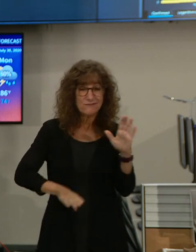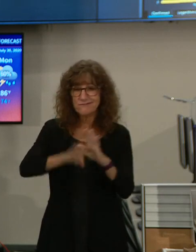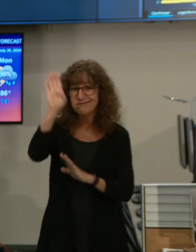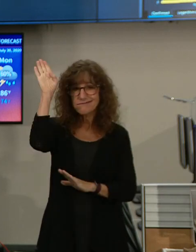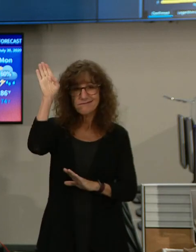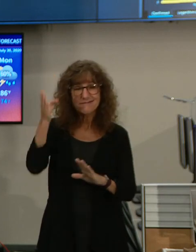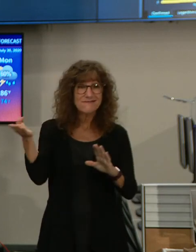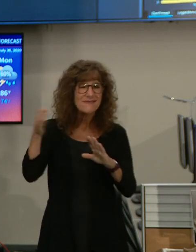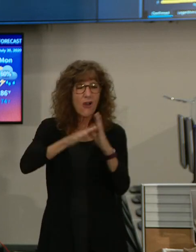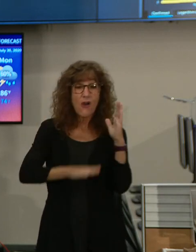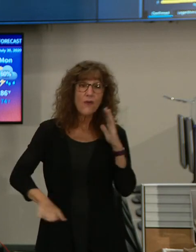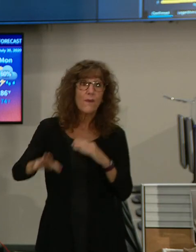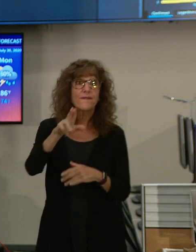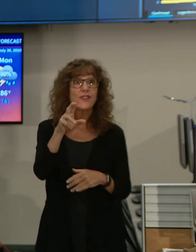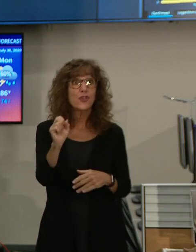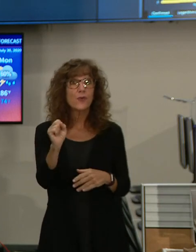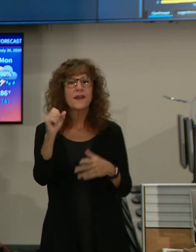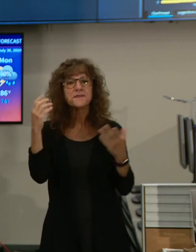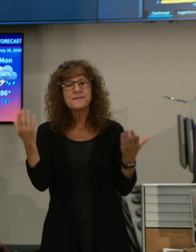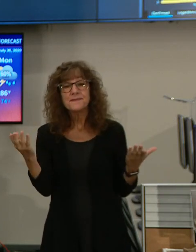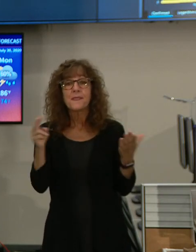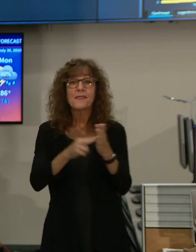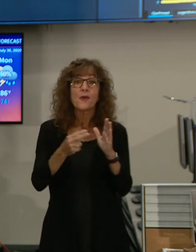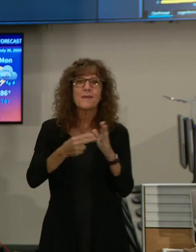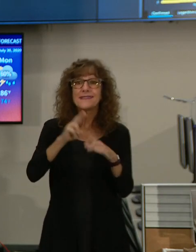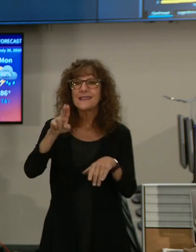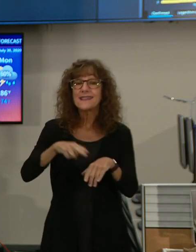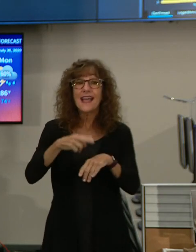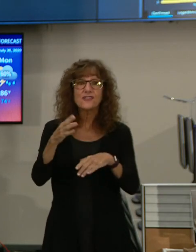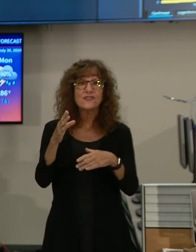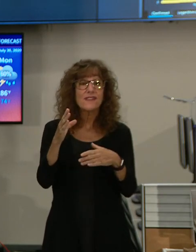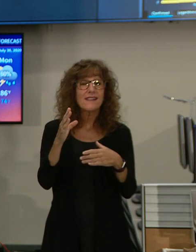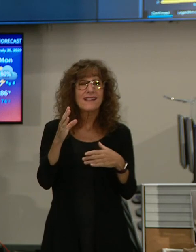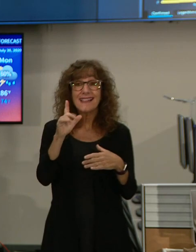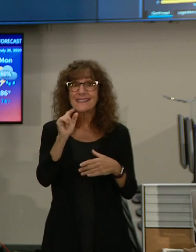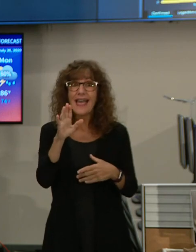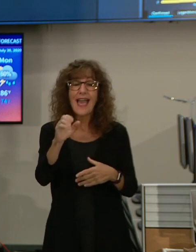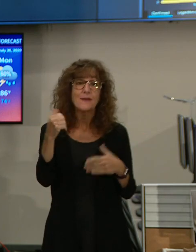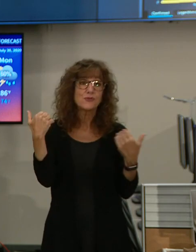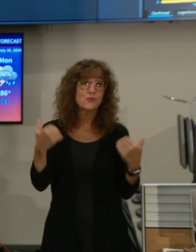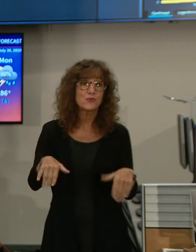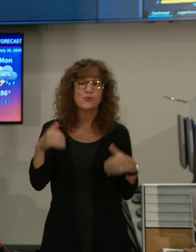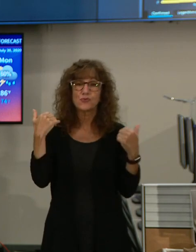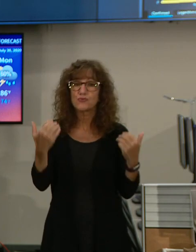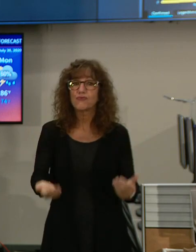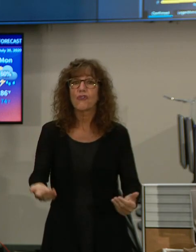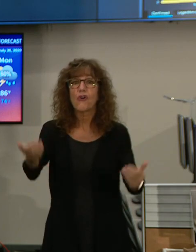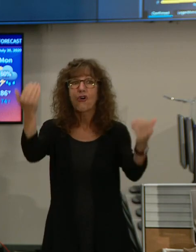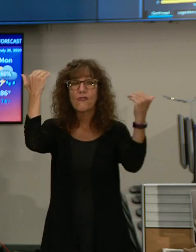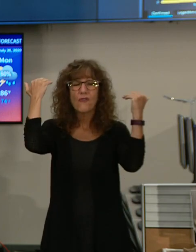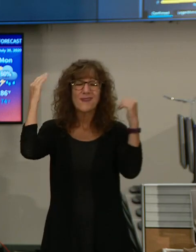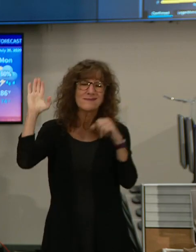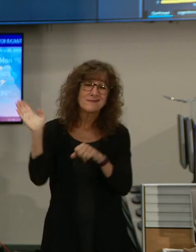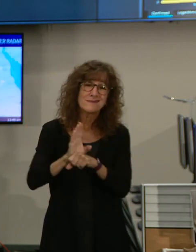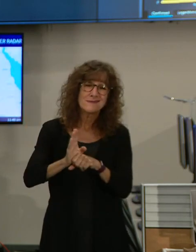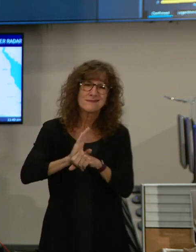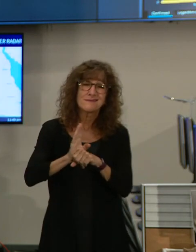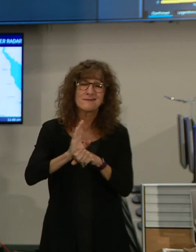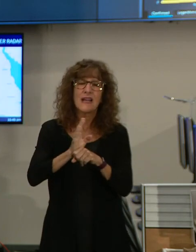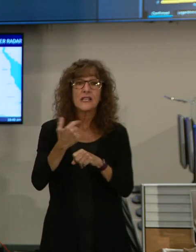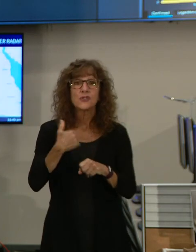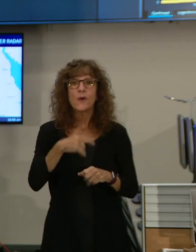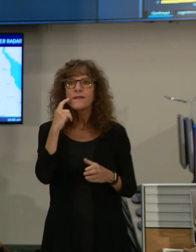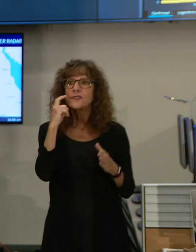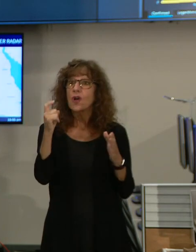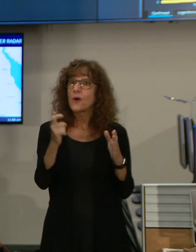exponentially across the country. So the national labs in particular are get overwhelmed. And so we have